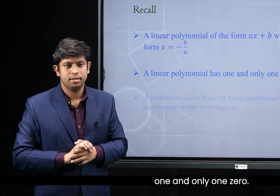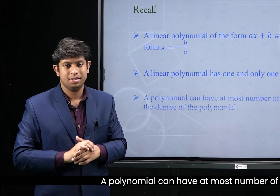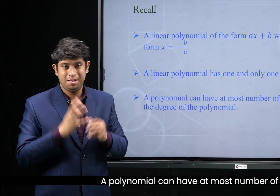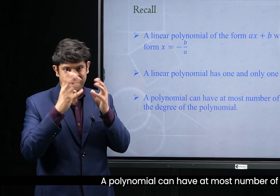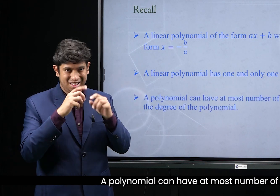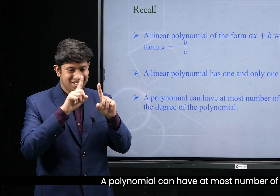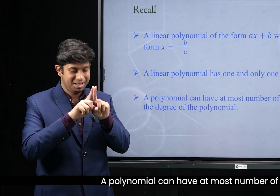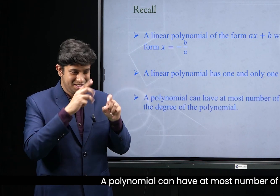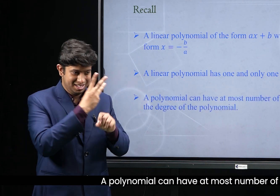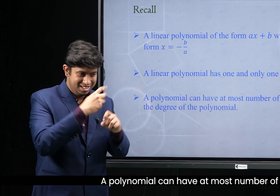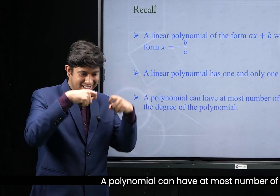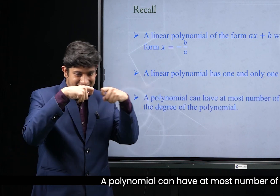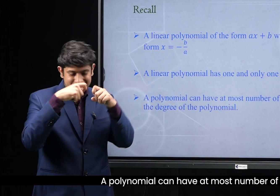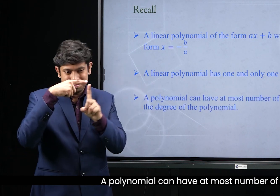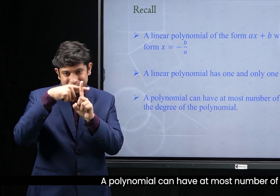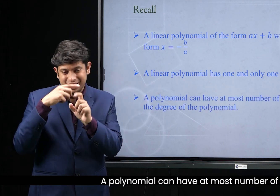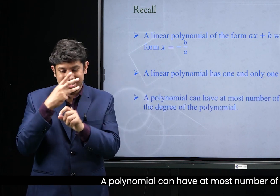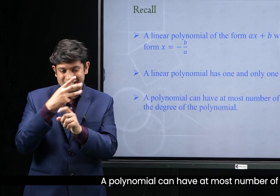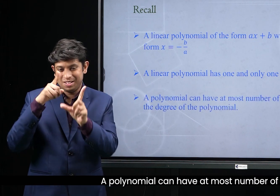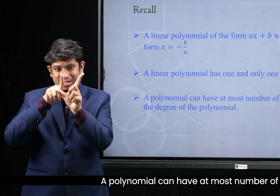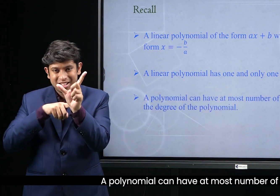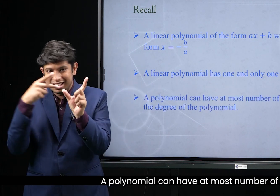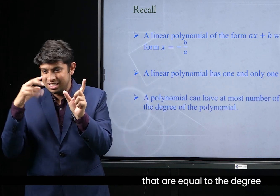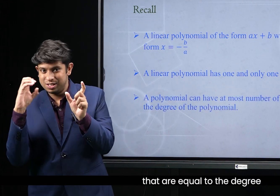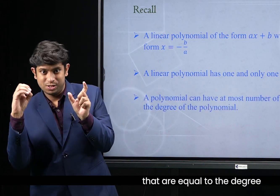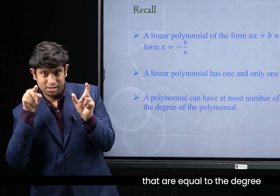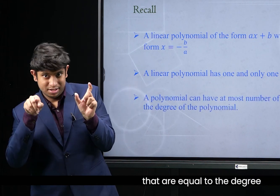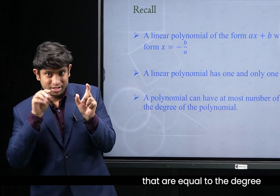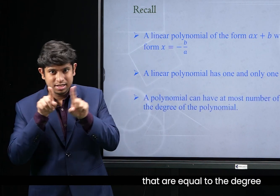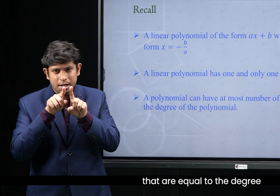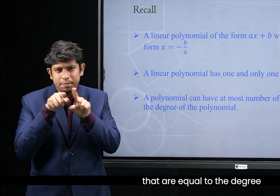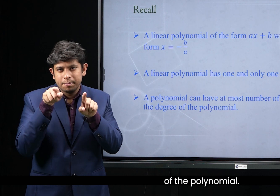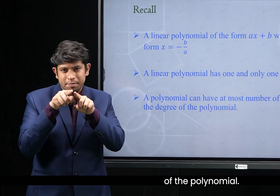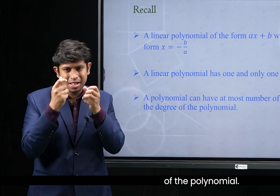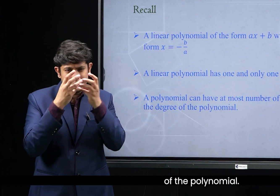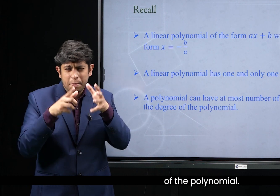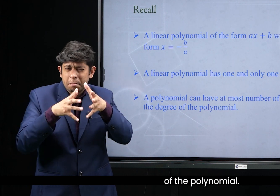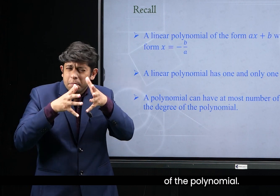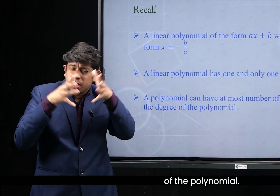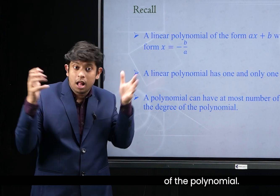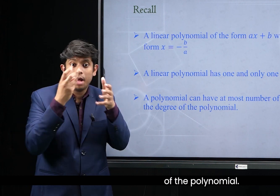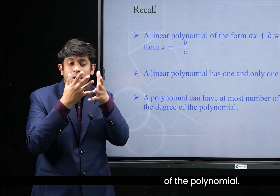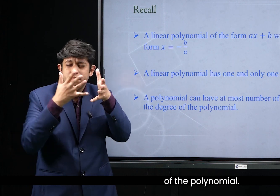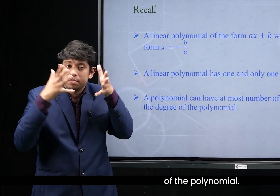A polynomial can have at most number of zeros that are equal to the degree of the polynomial.